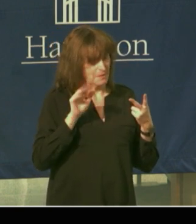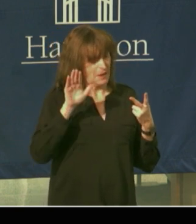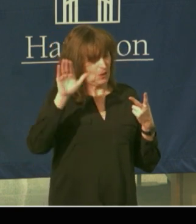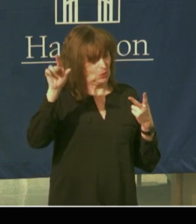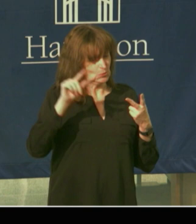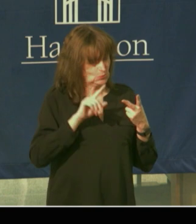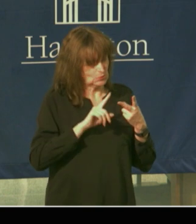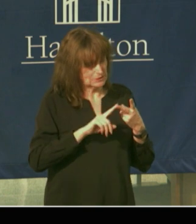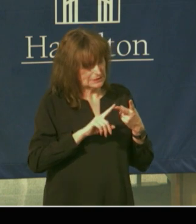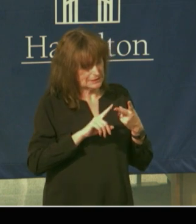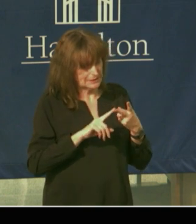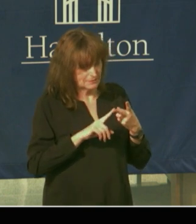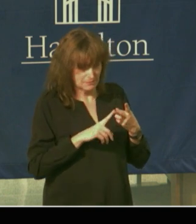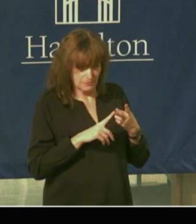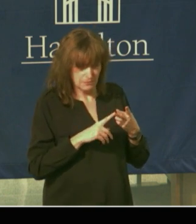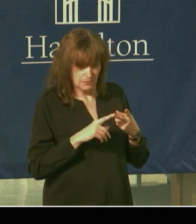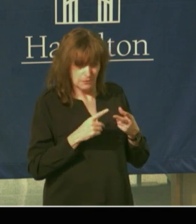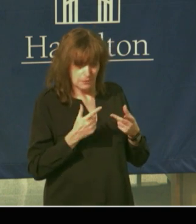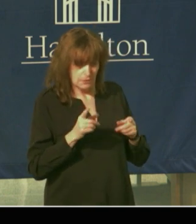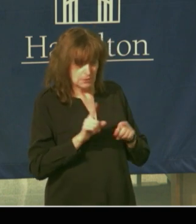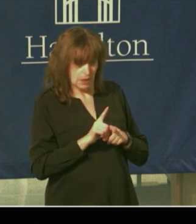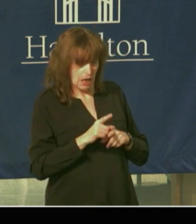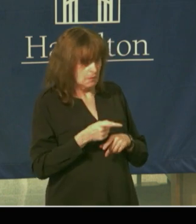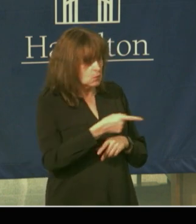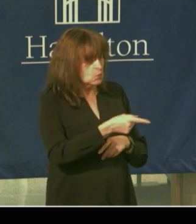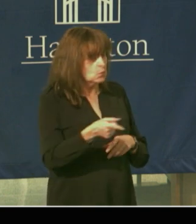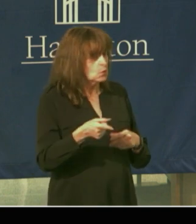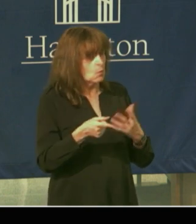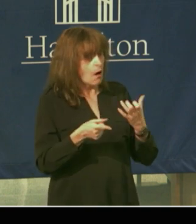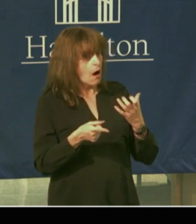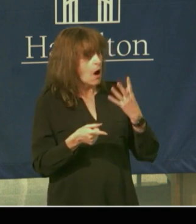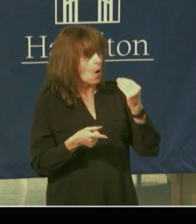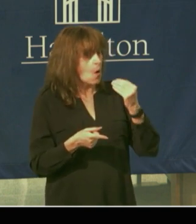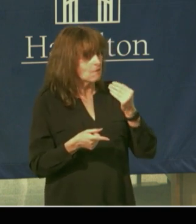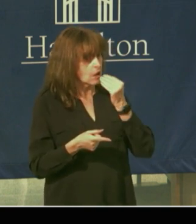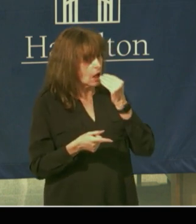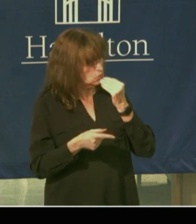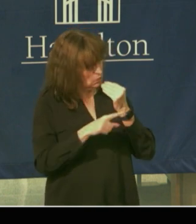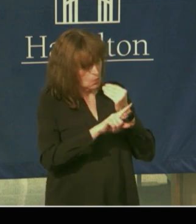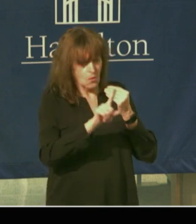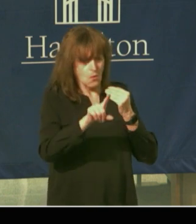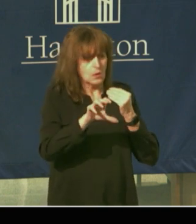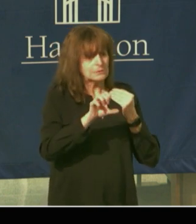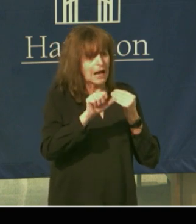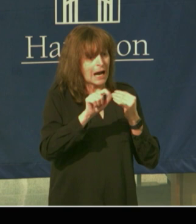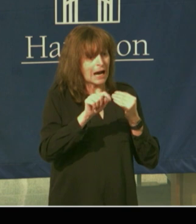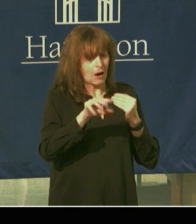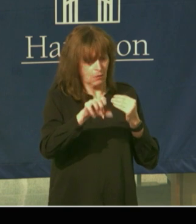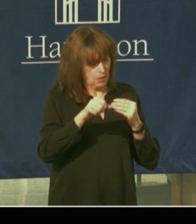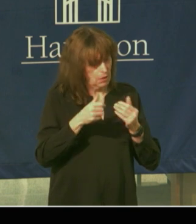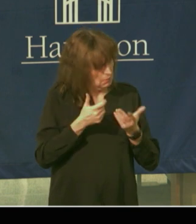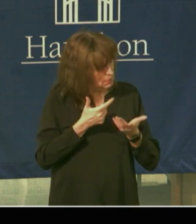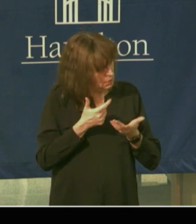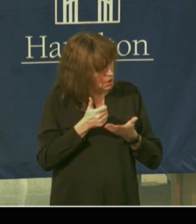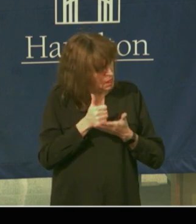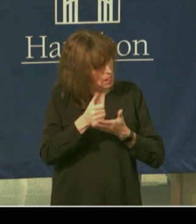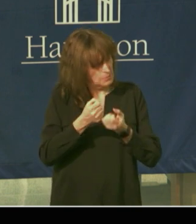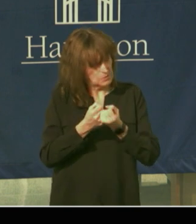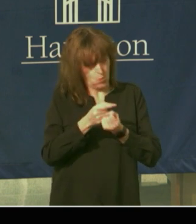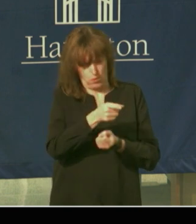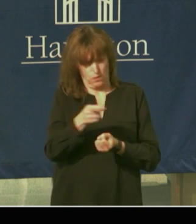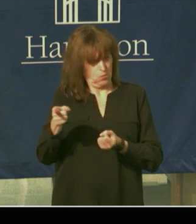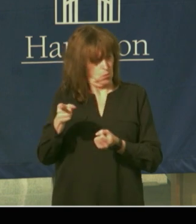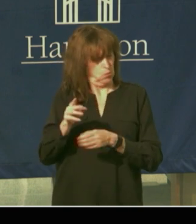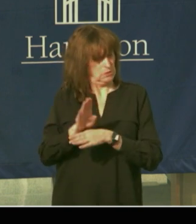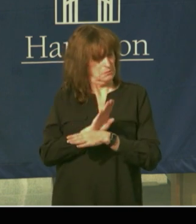out for lunch, maybe you could call ahead and do a takeout order. That will help support them. You can buy gift certificates. I